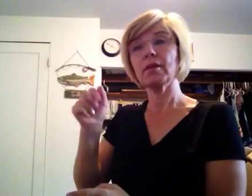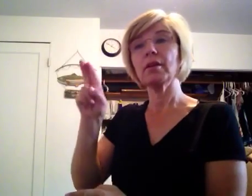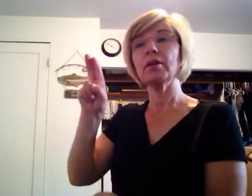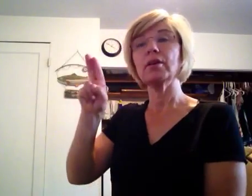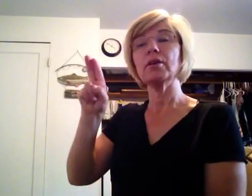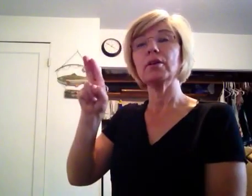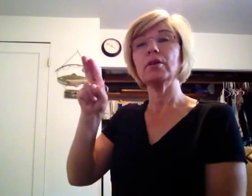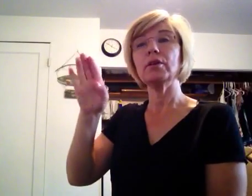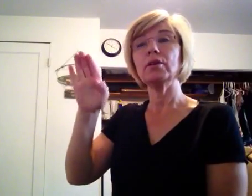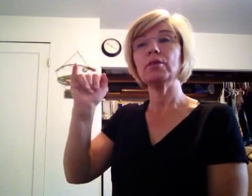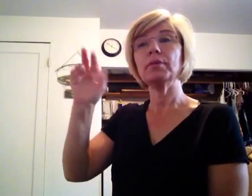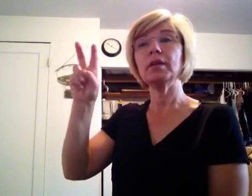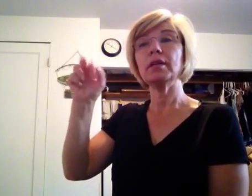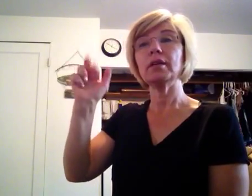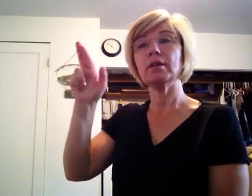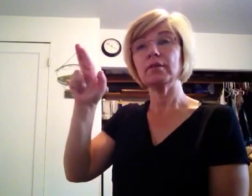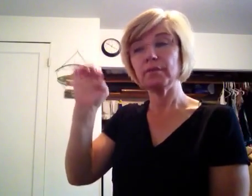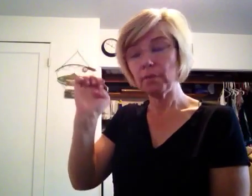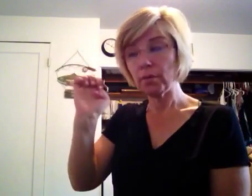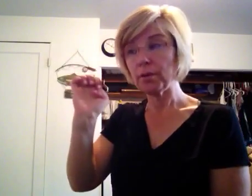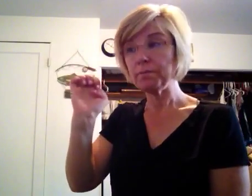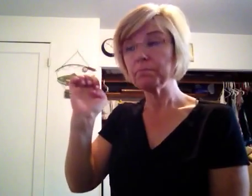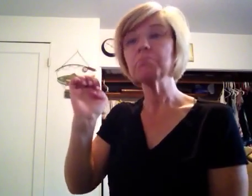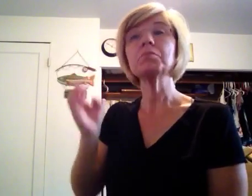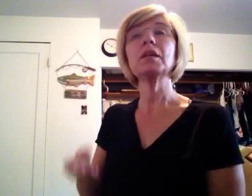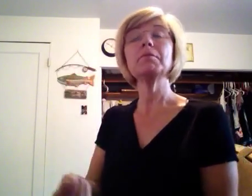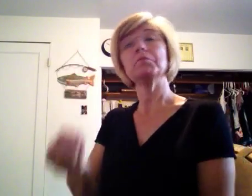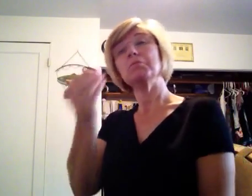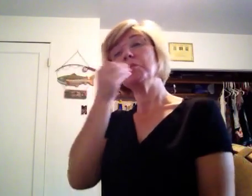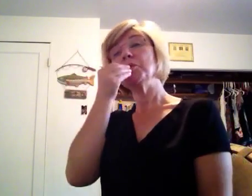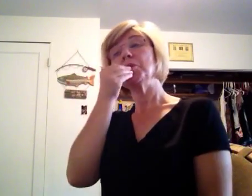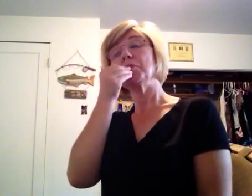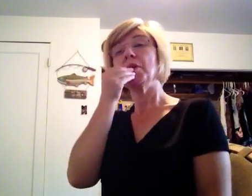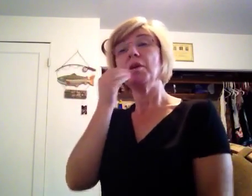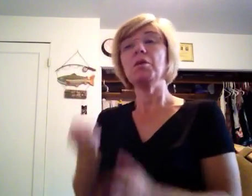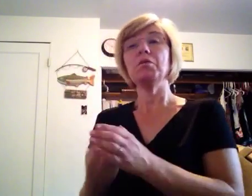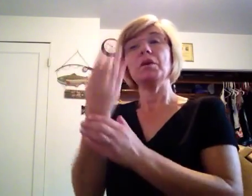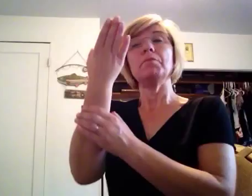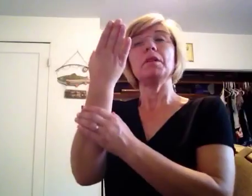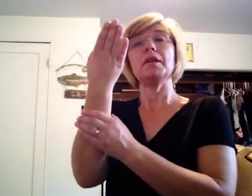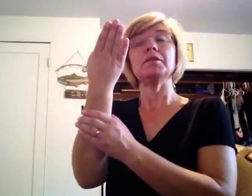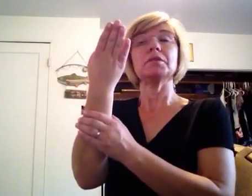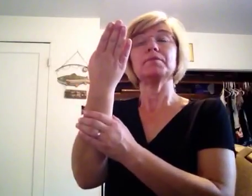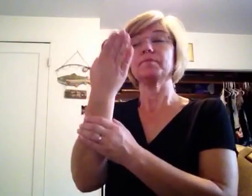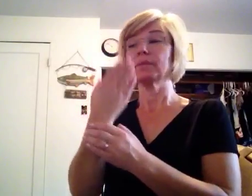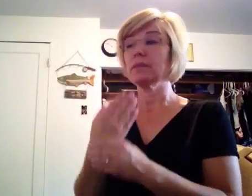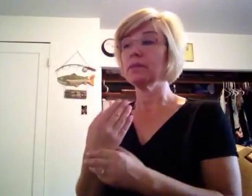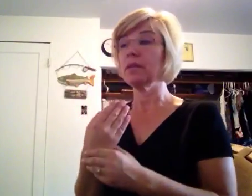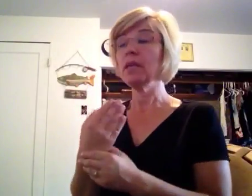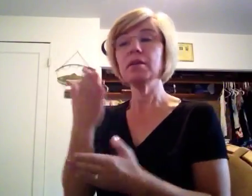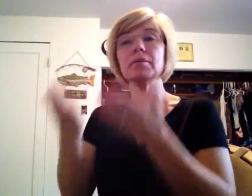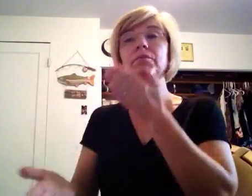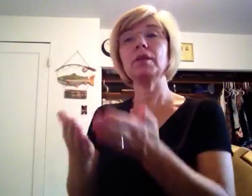They are the plant eaters of the chain. This might be a squirrel or it might be an elk. It will be out there eating plants and fruits and will not eat